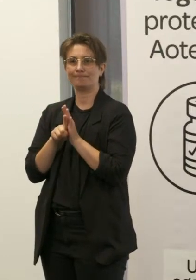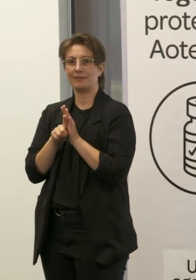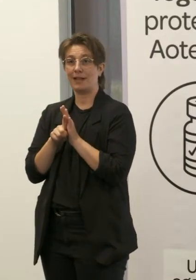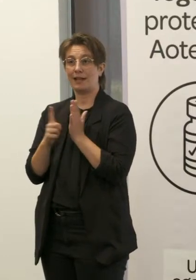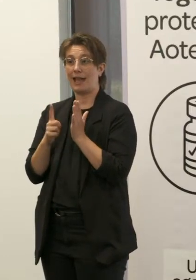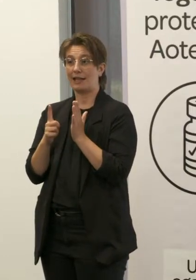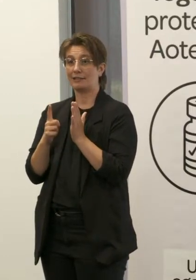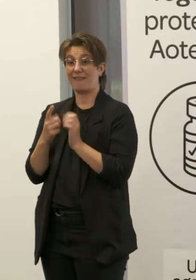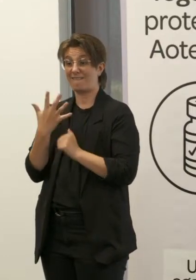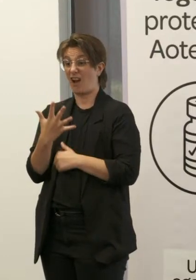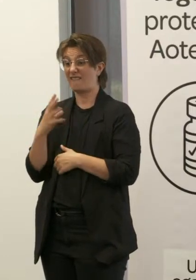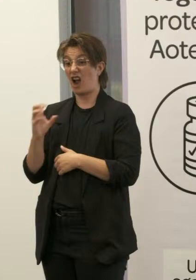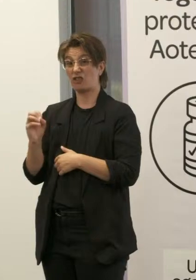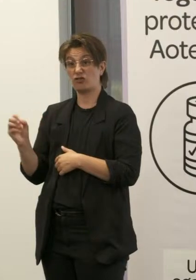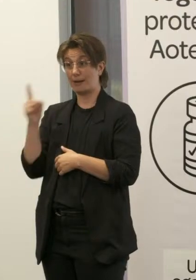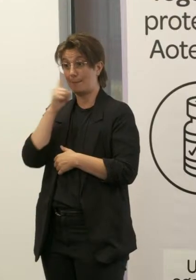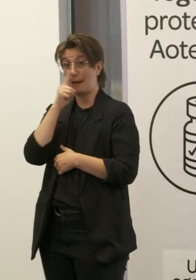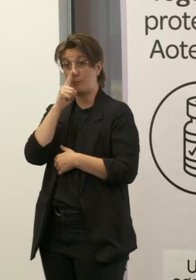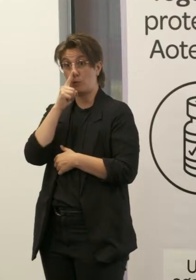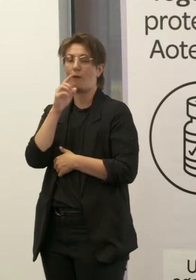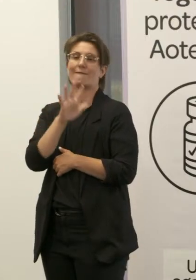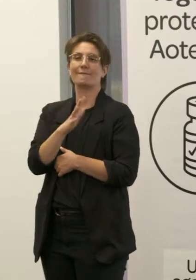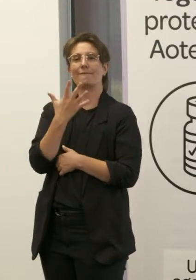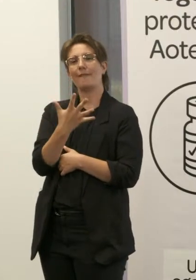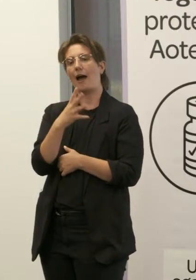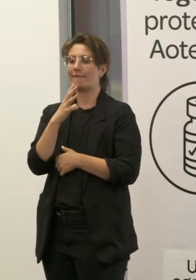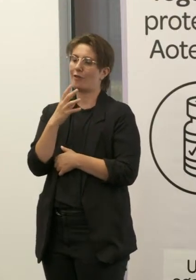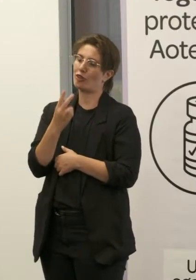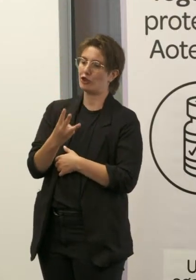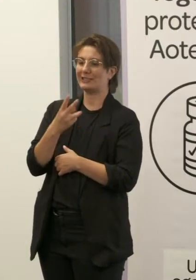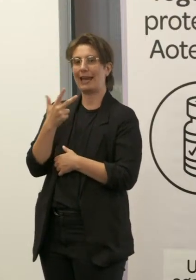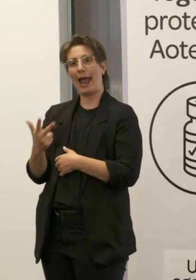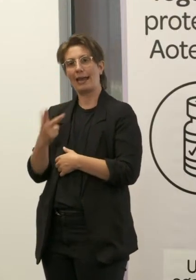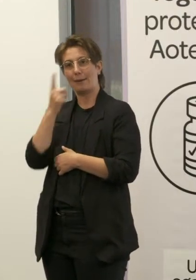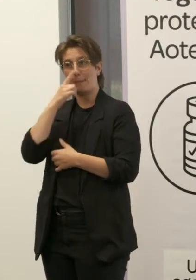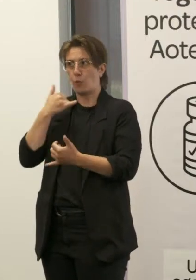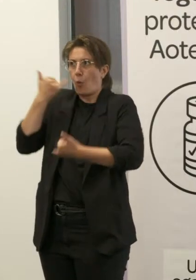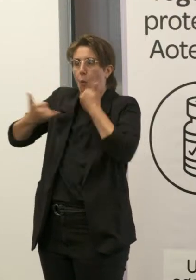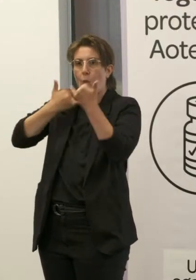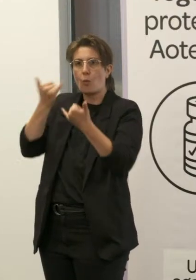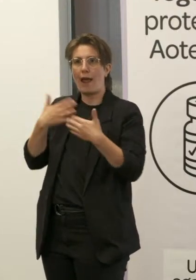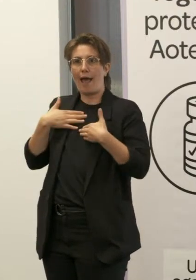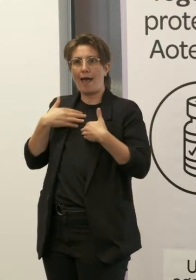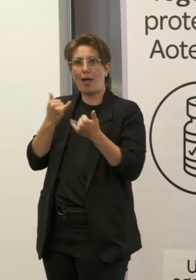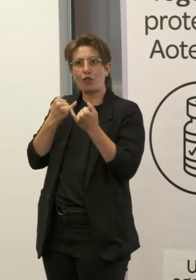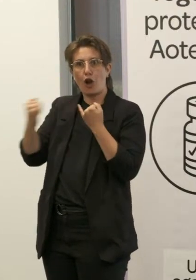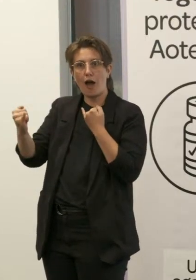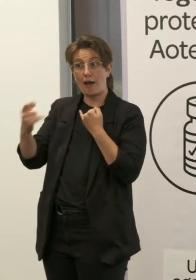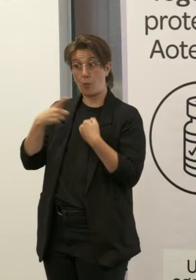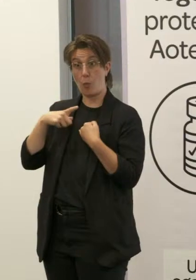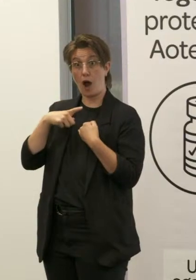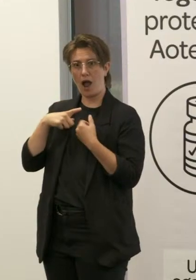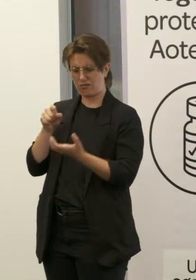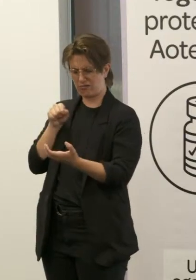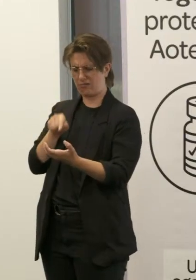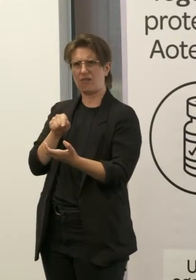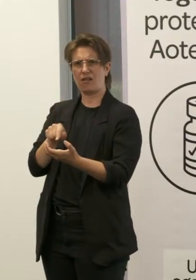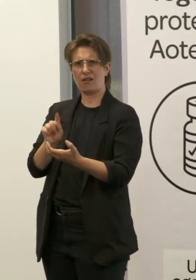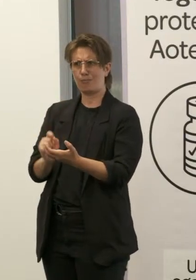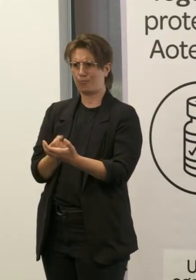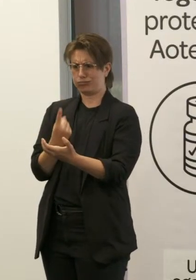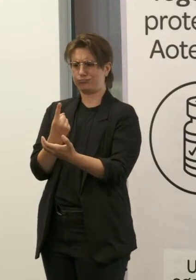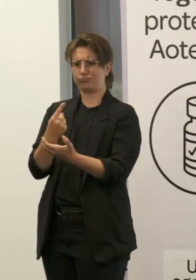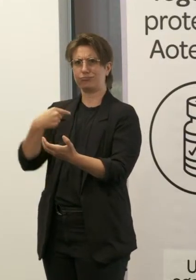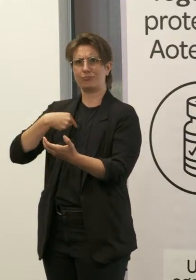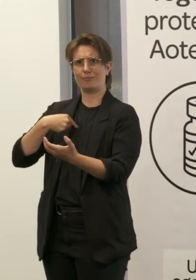Healthline. So 538 calls to Healthline in that month were people who identified as having been notified via